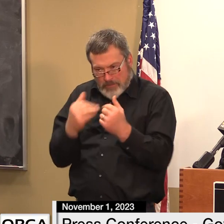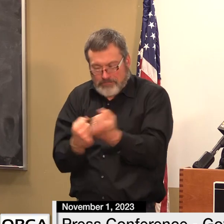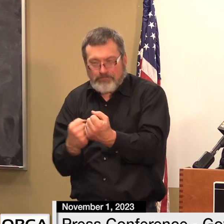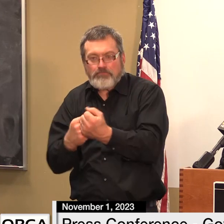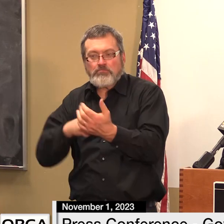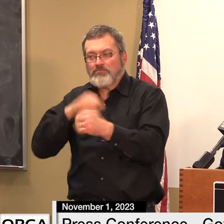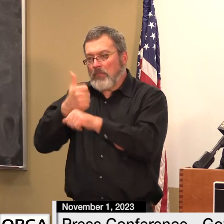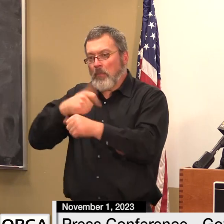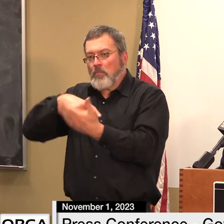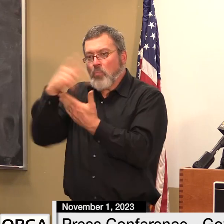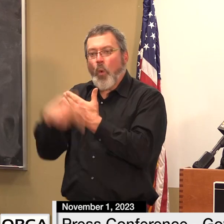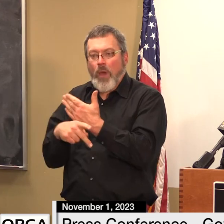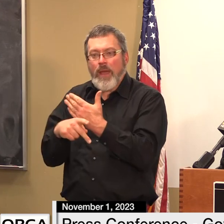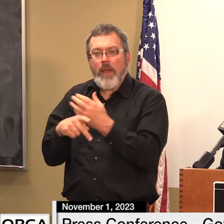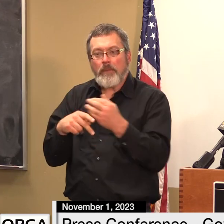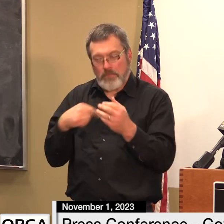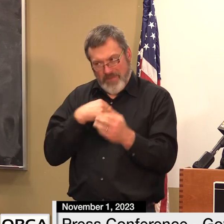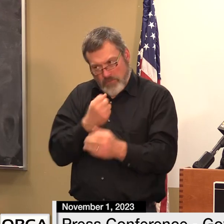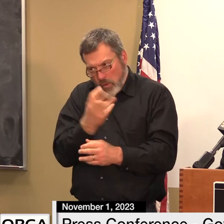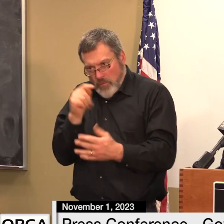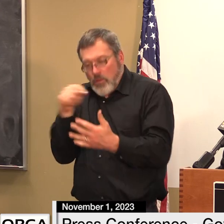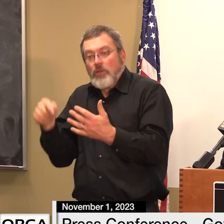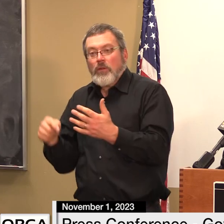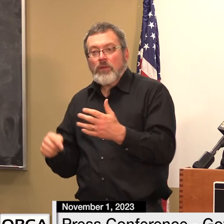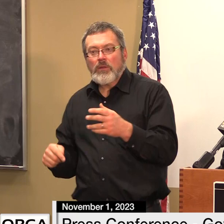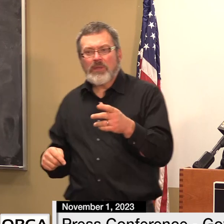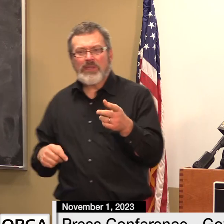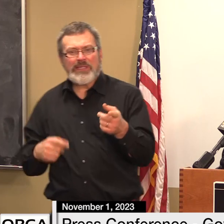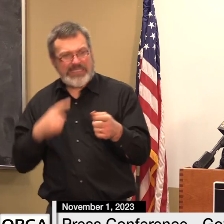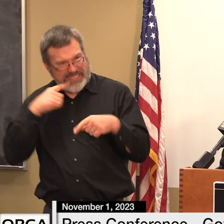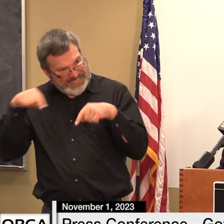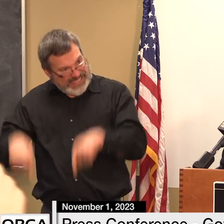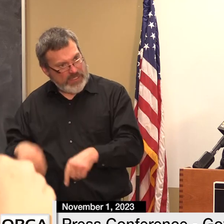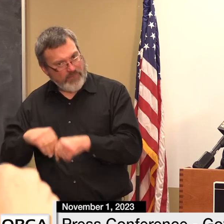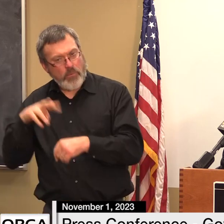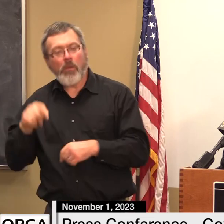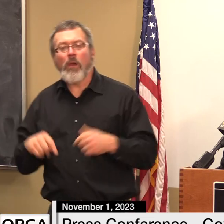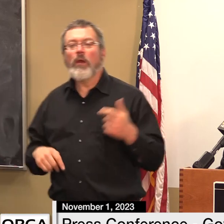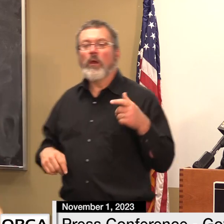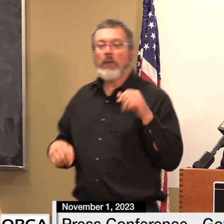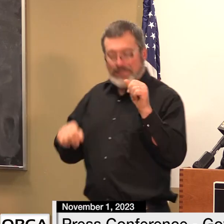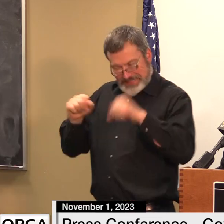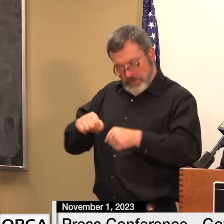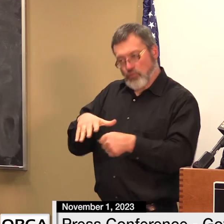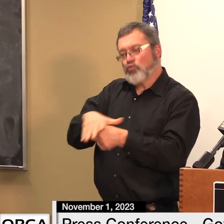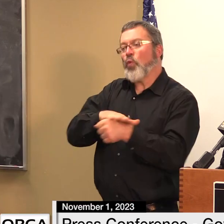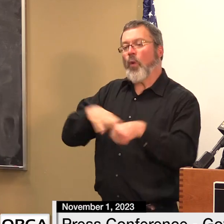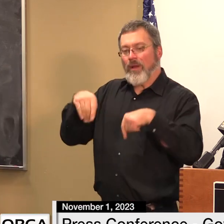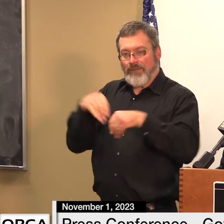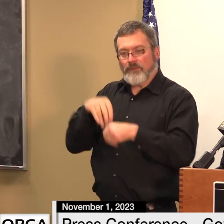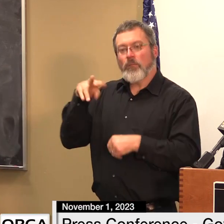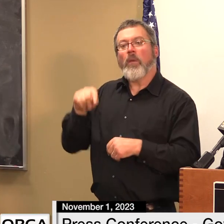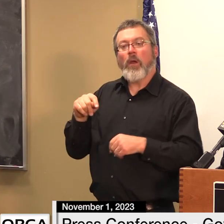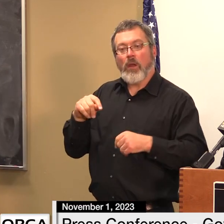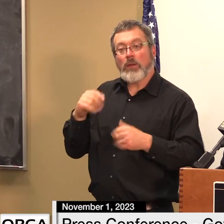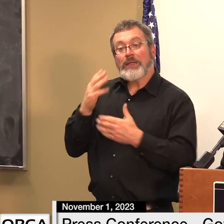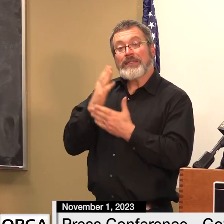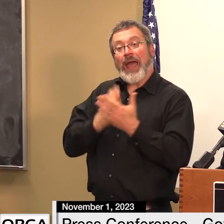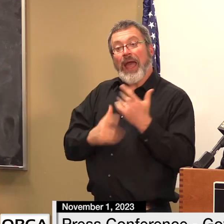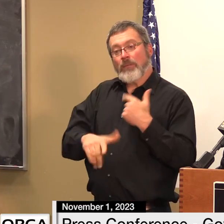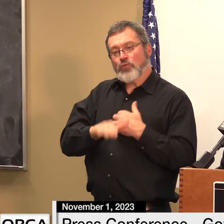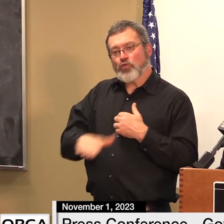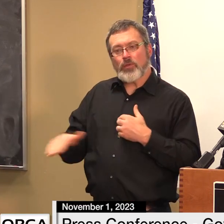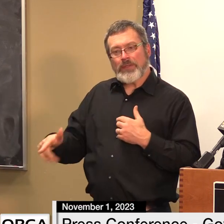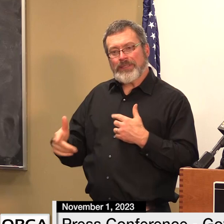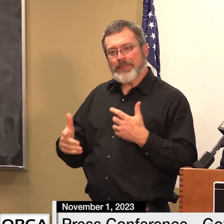number of them. There are some local community-based. There are some children who have needs that we can't